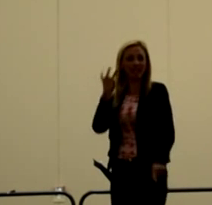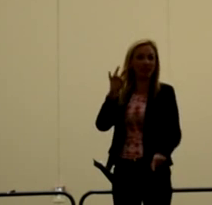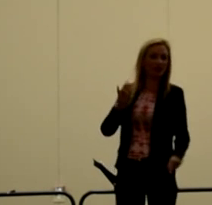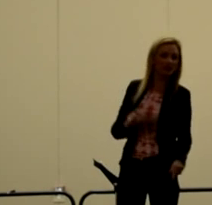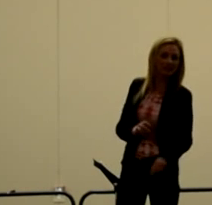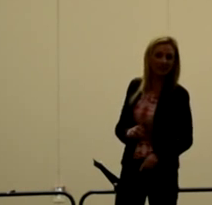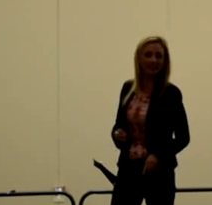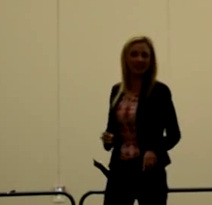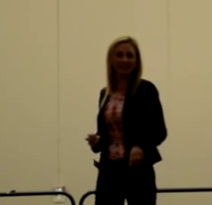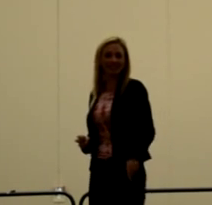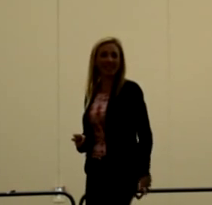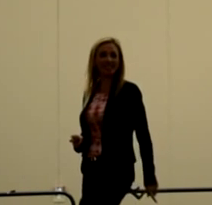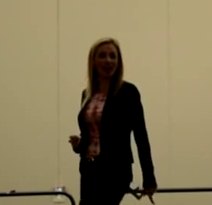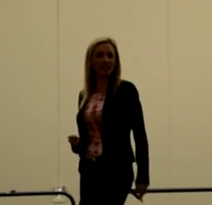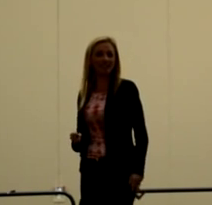now.